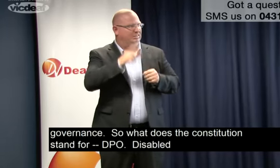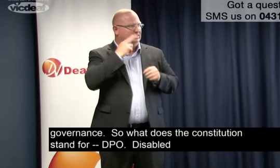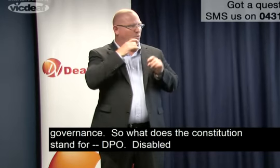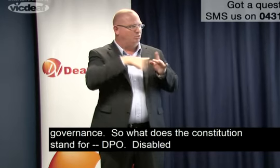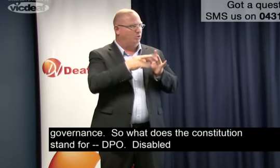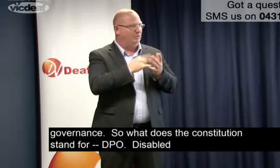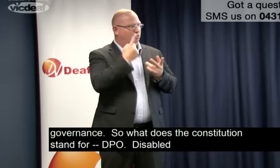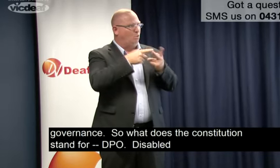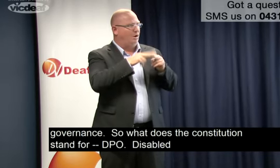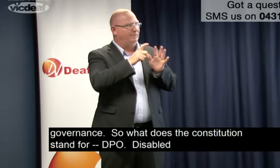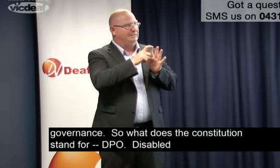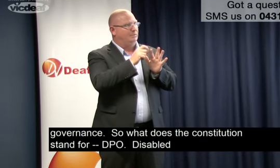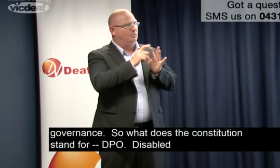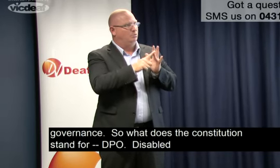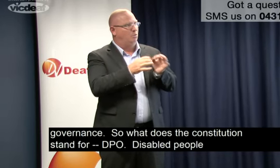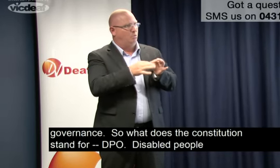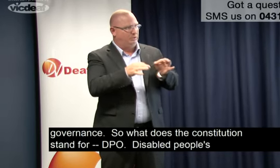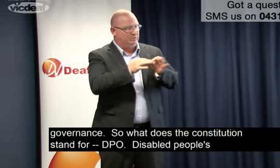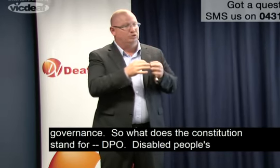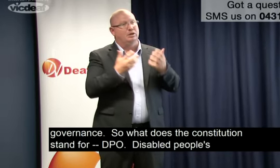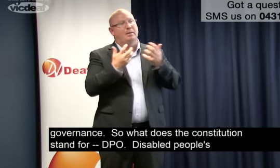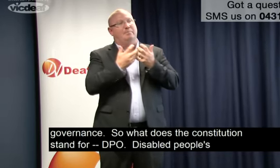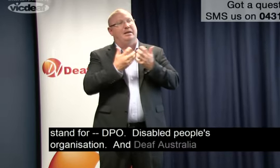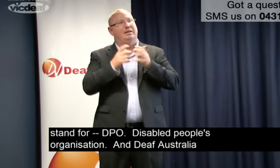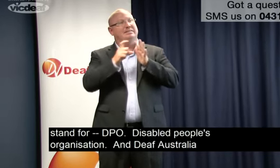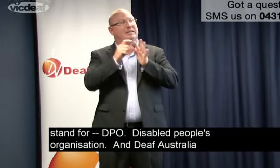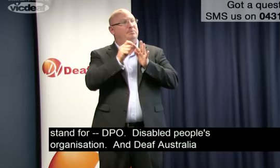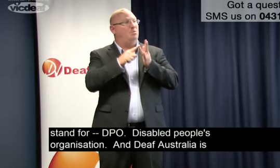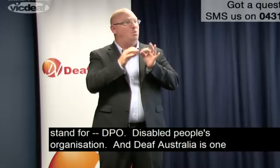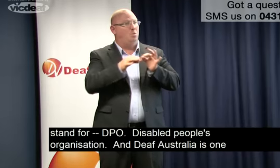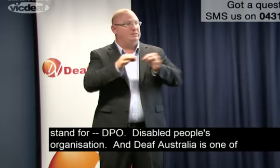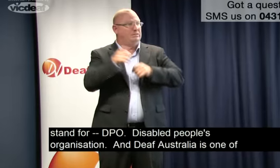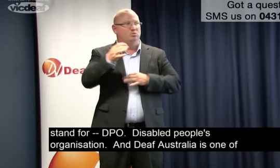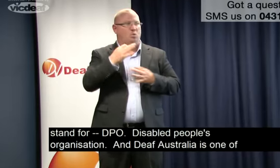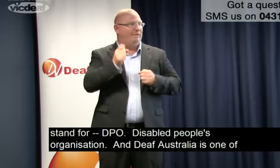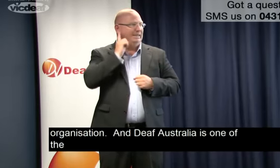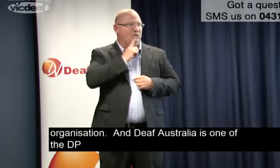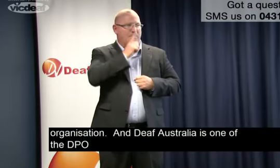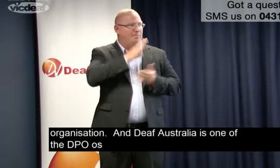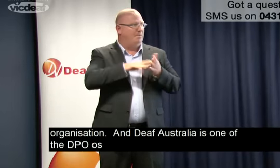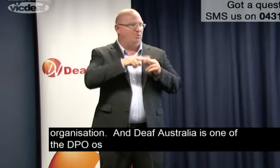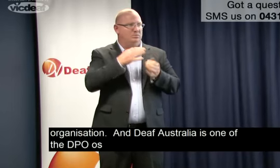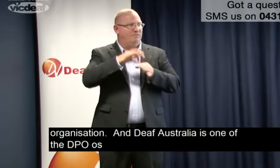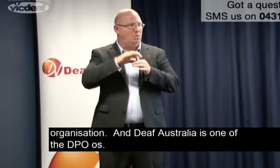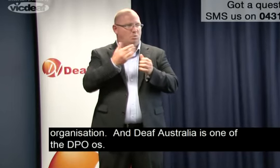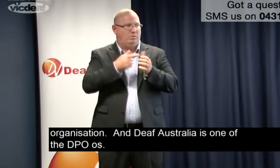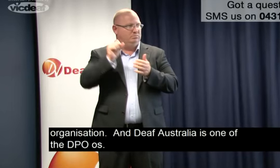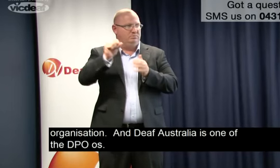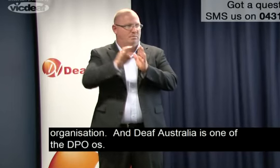People's Organisation, and Deaf Australia is one of the DPO organisations. Many DPO organisations don't have hearing parents who